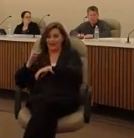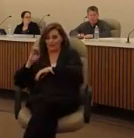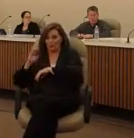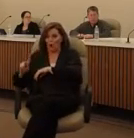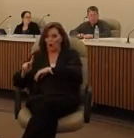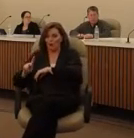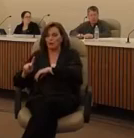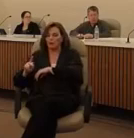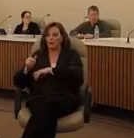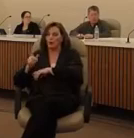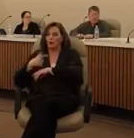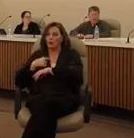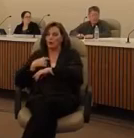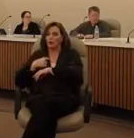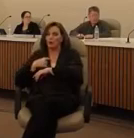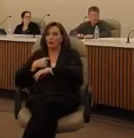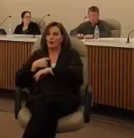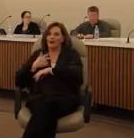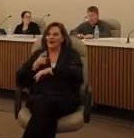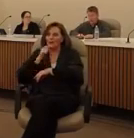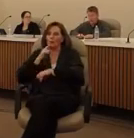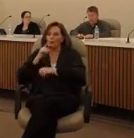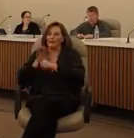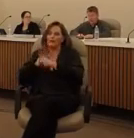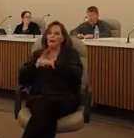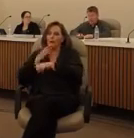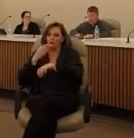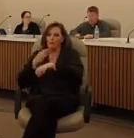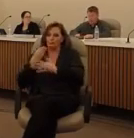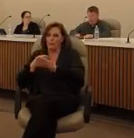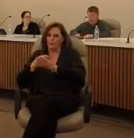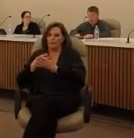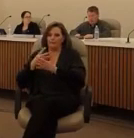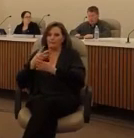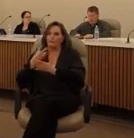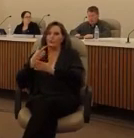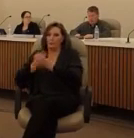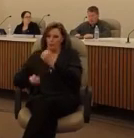in the lighting, I don't know that answer. But